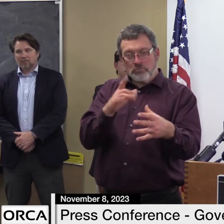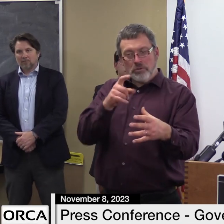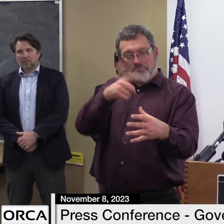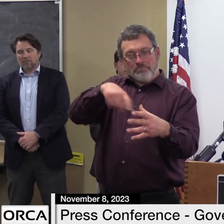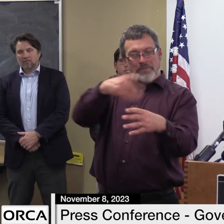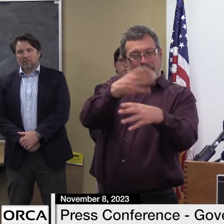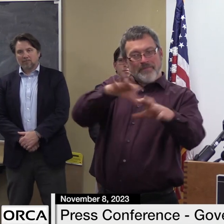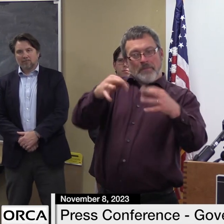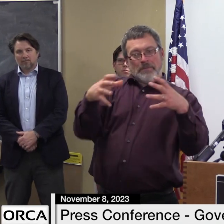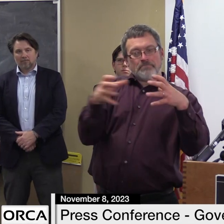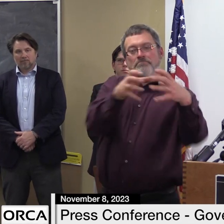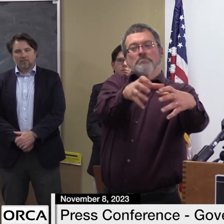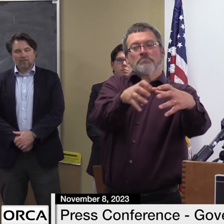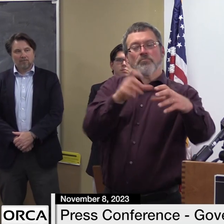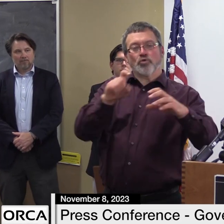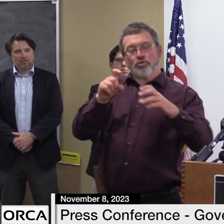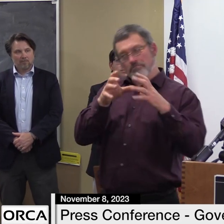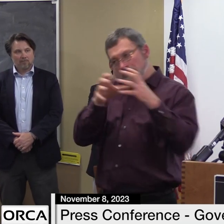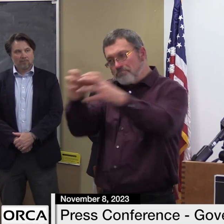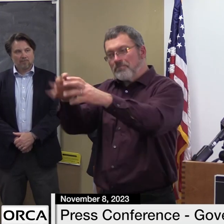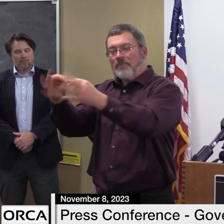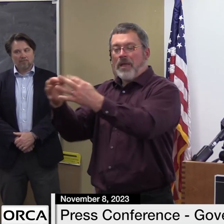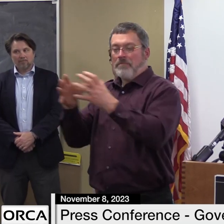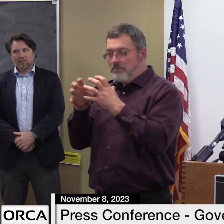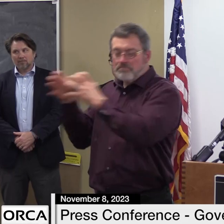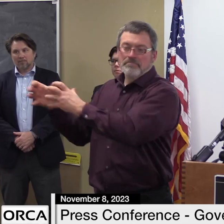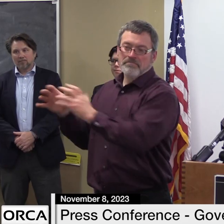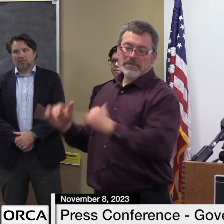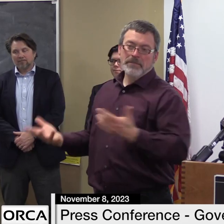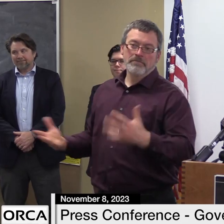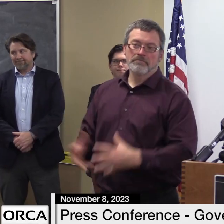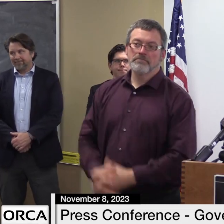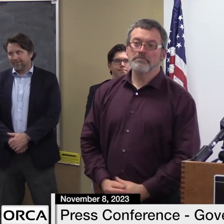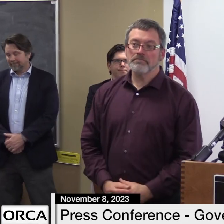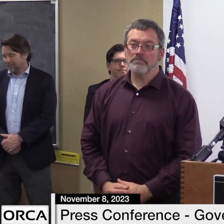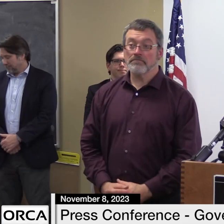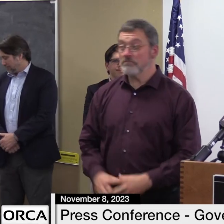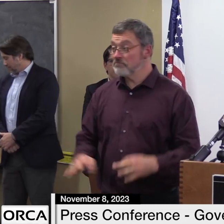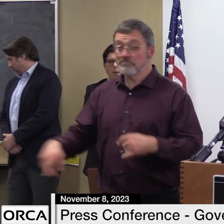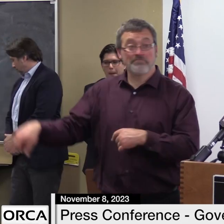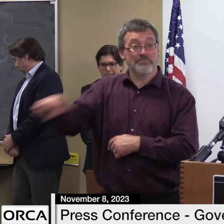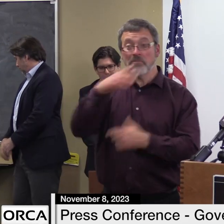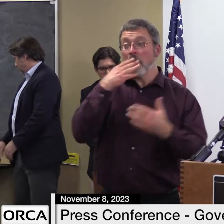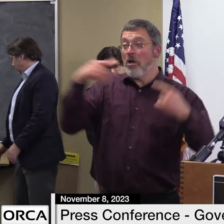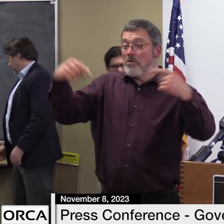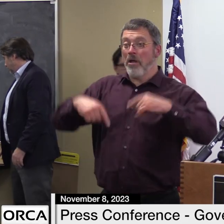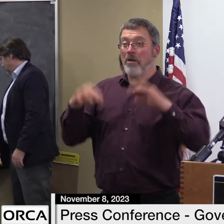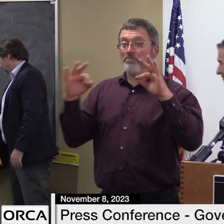Thank you all very much.